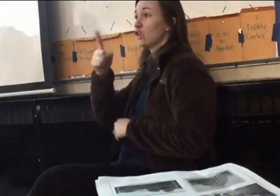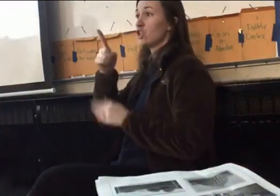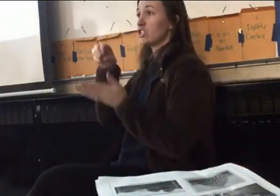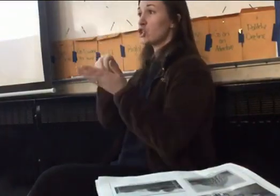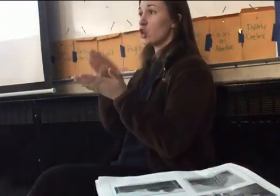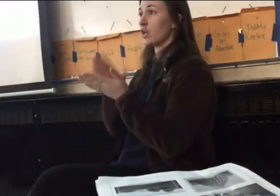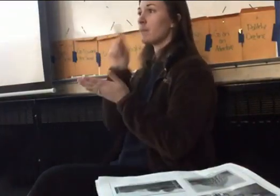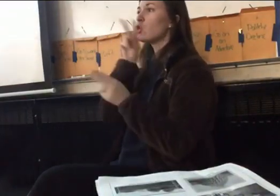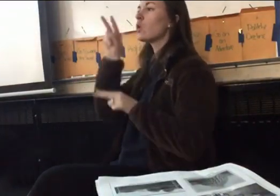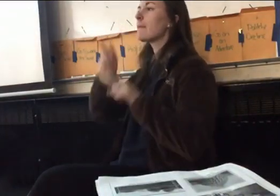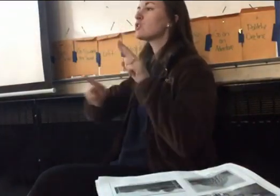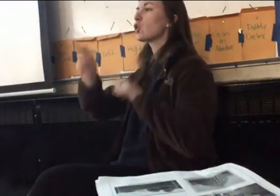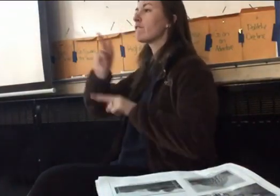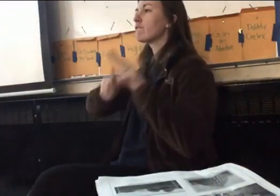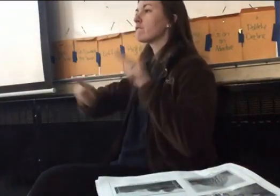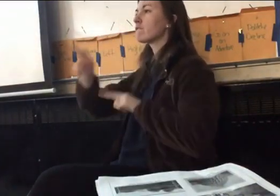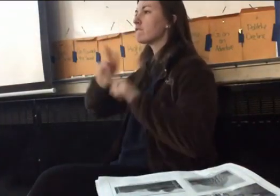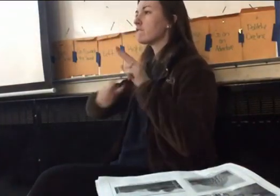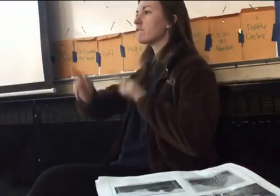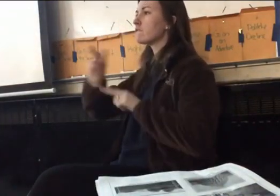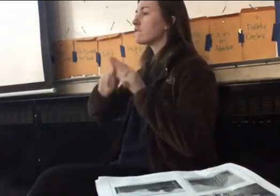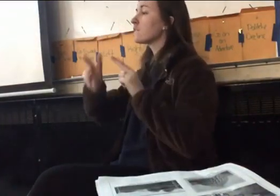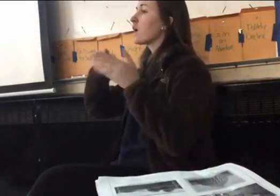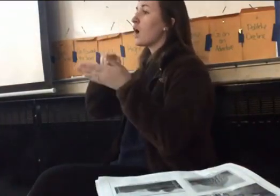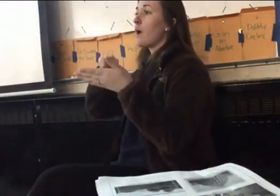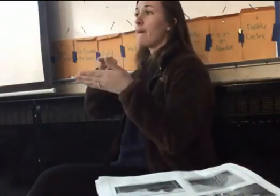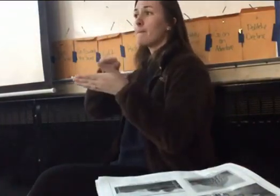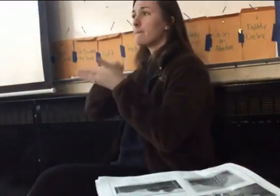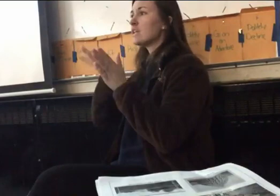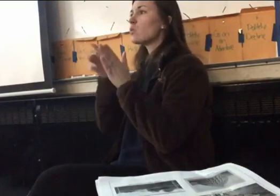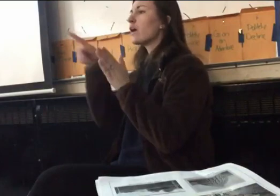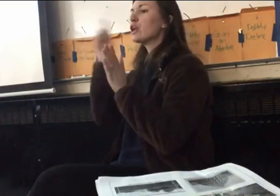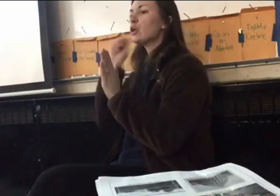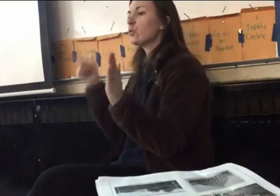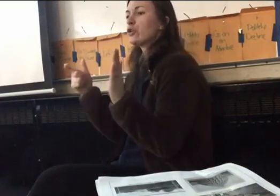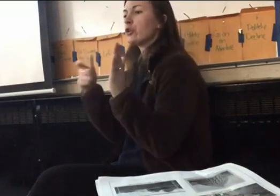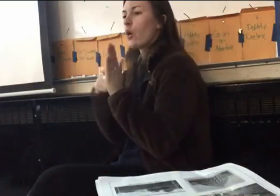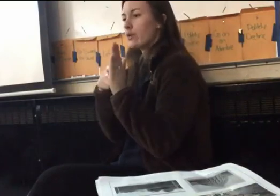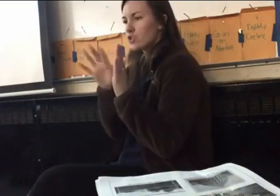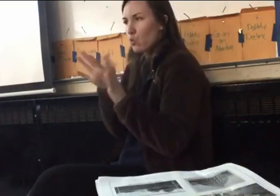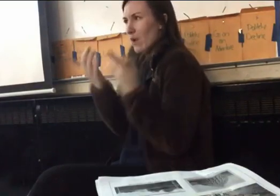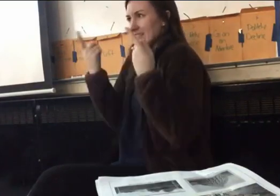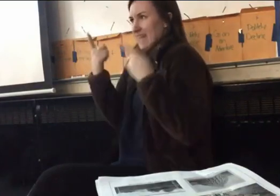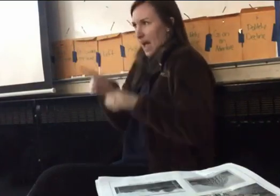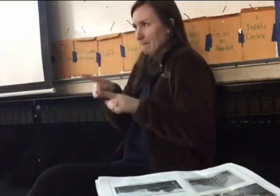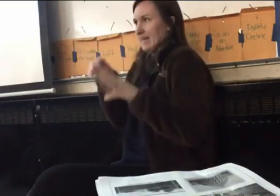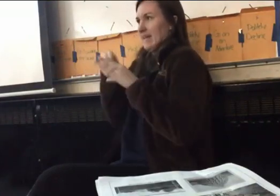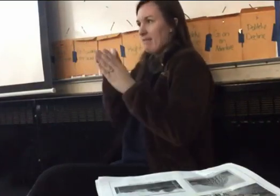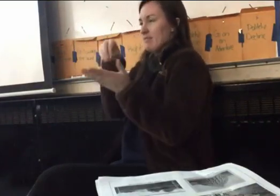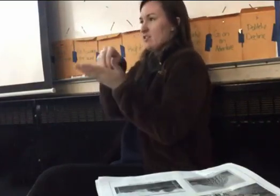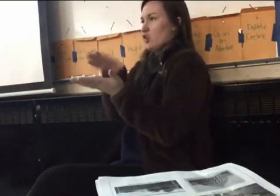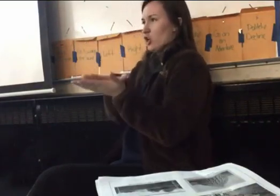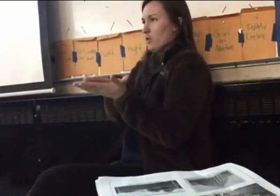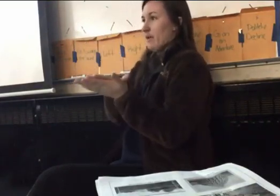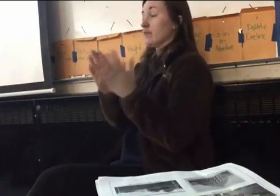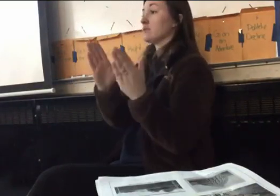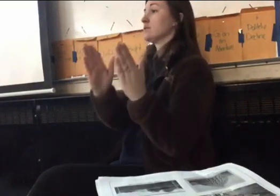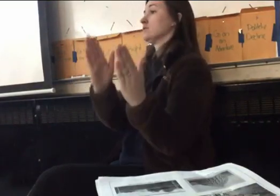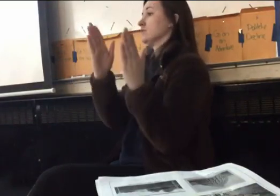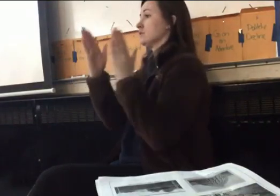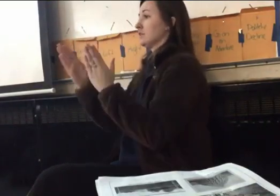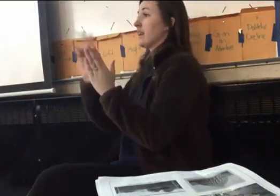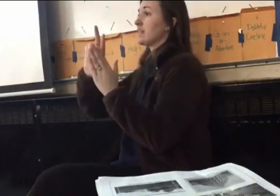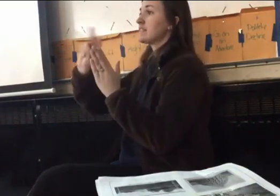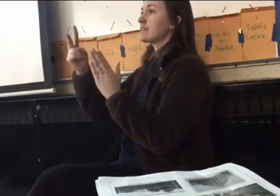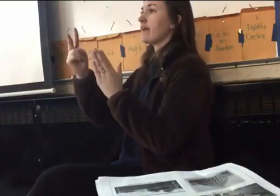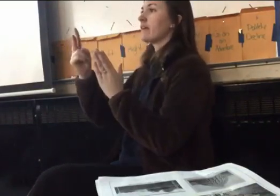that you're noticing? What's something you're seeing in this document? What is something you're identifying as happening in this document? The second one is